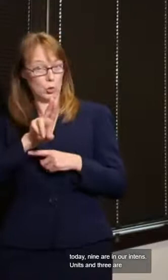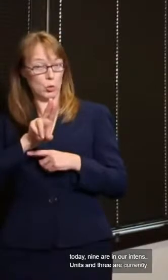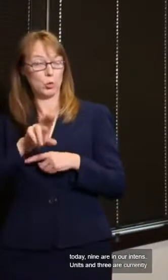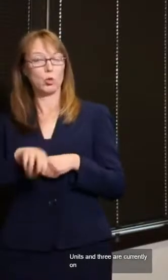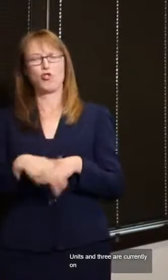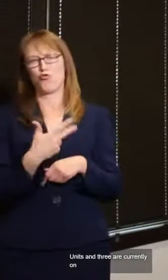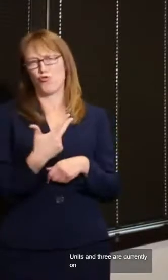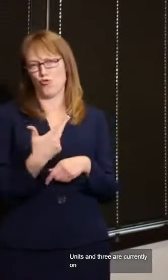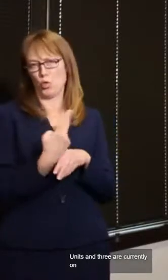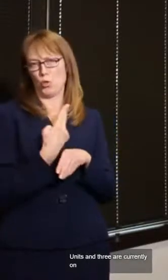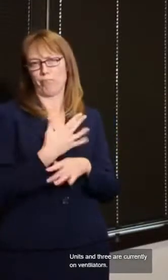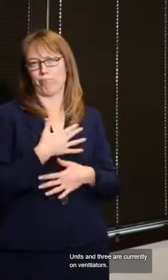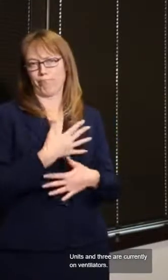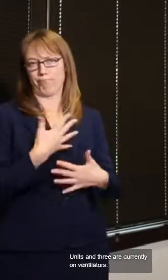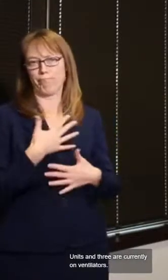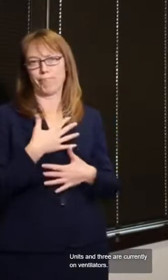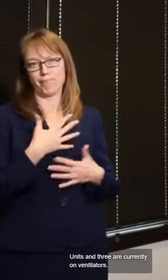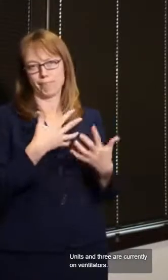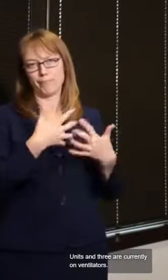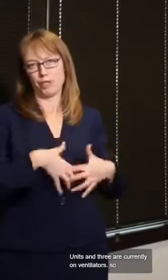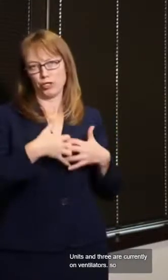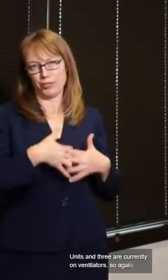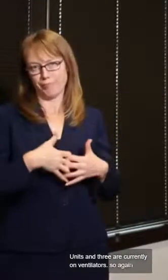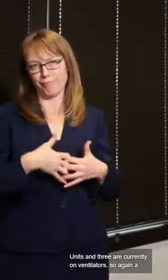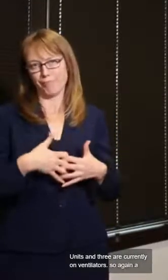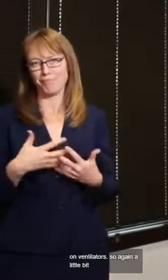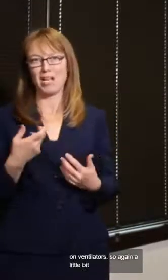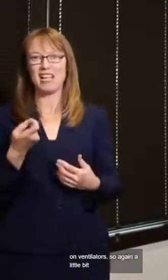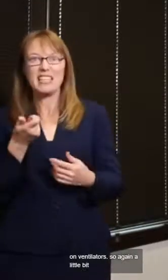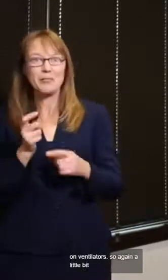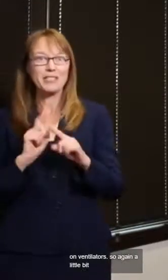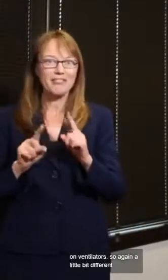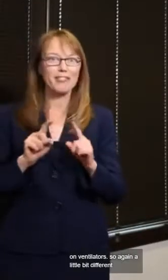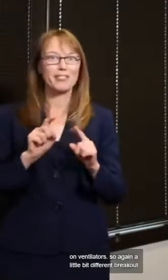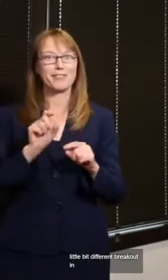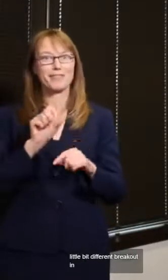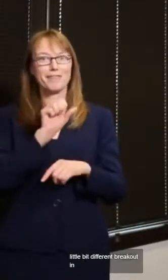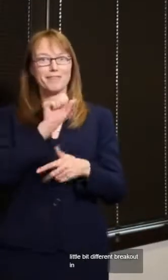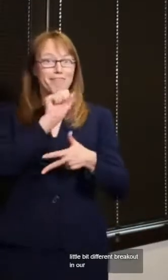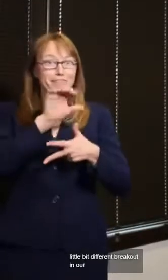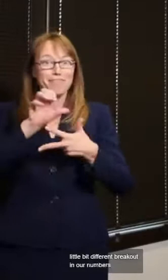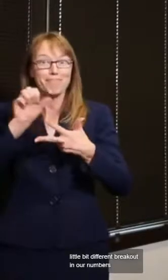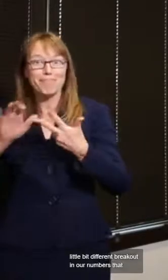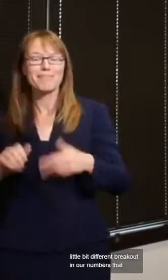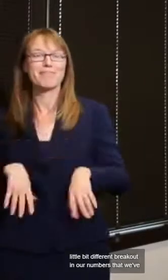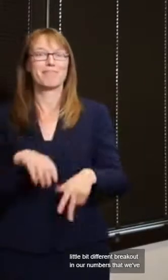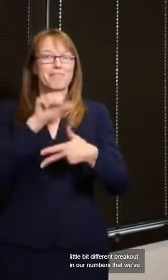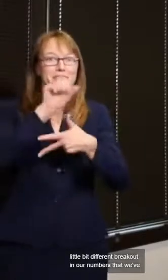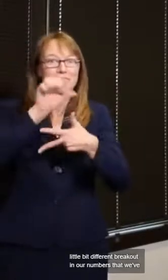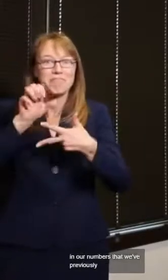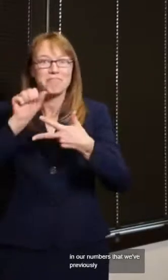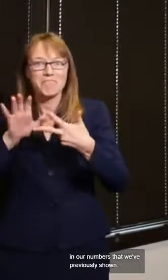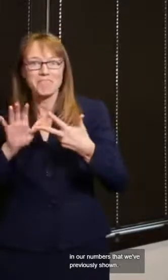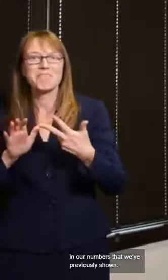on ventilators. So again, a little bit different breakout in our numbers than we've previously